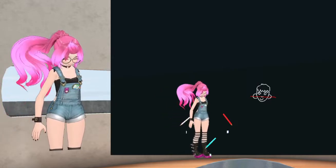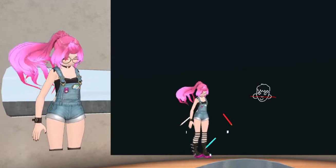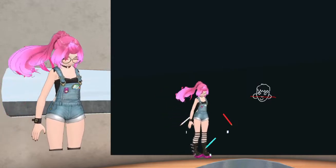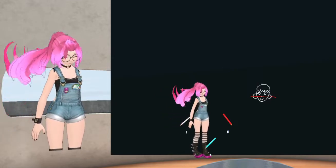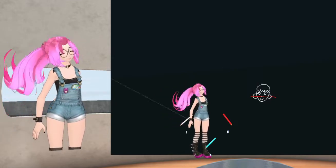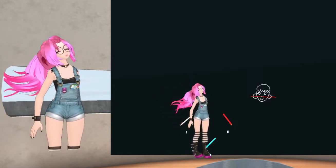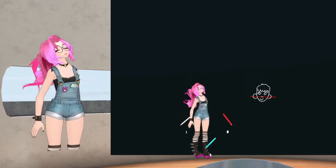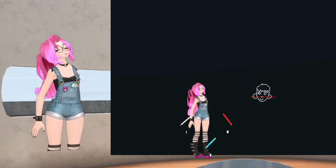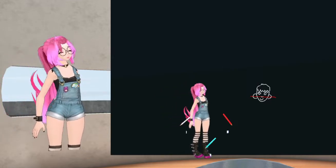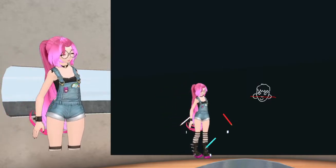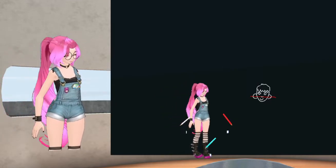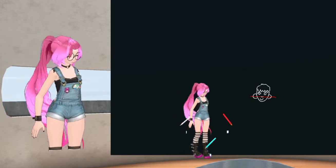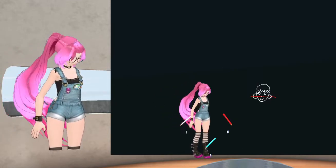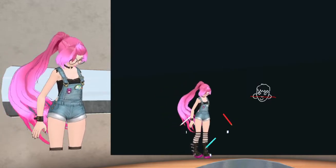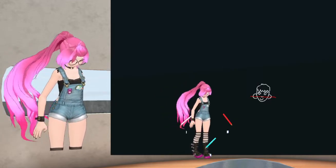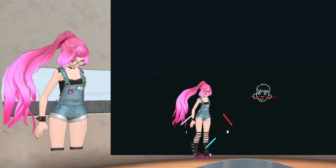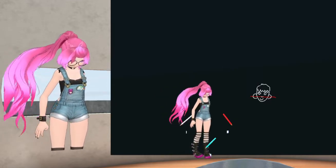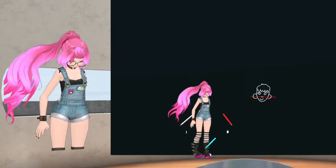on.